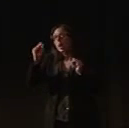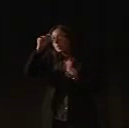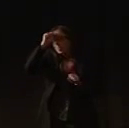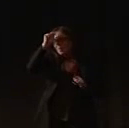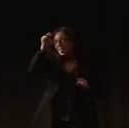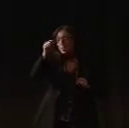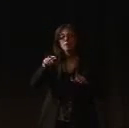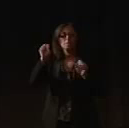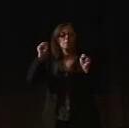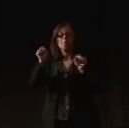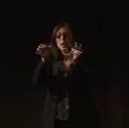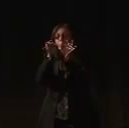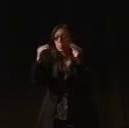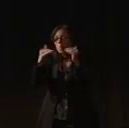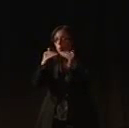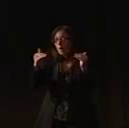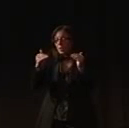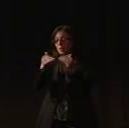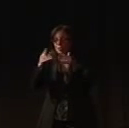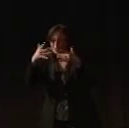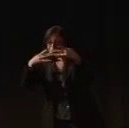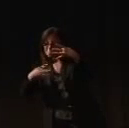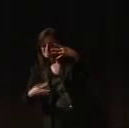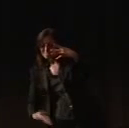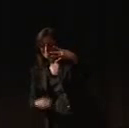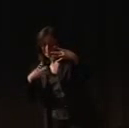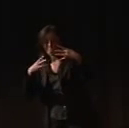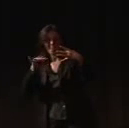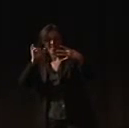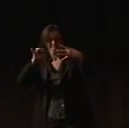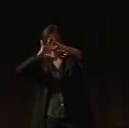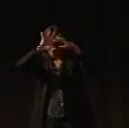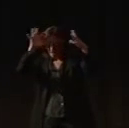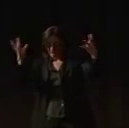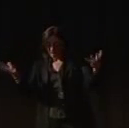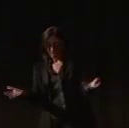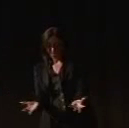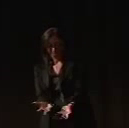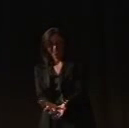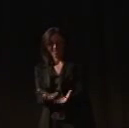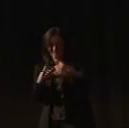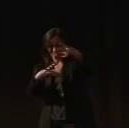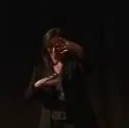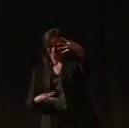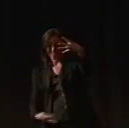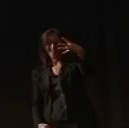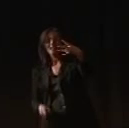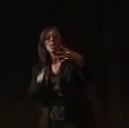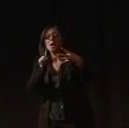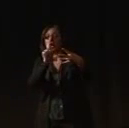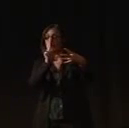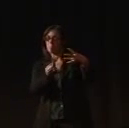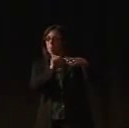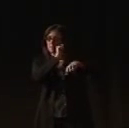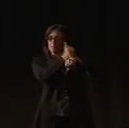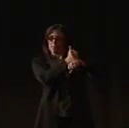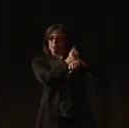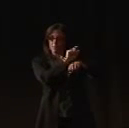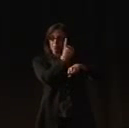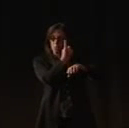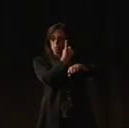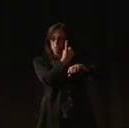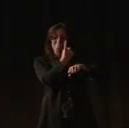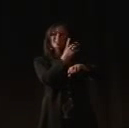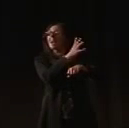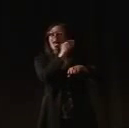that Newton draw upon, this universe must be fixed before the observation of the data and must be small